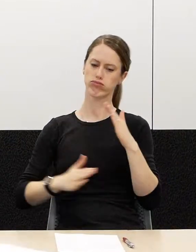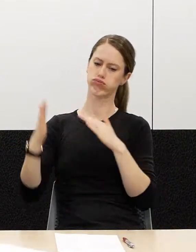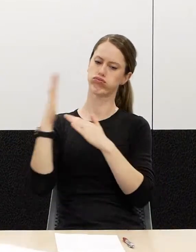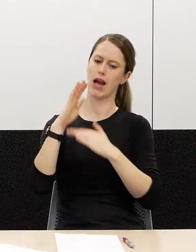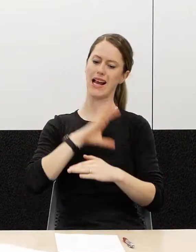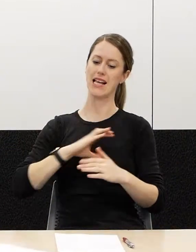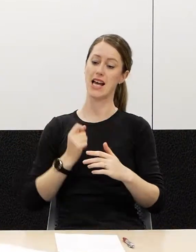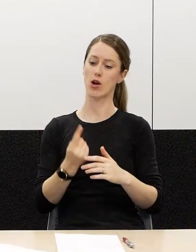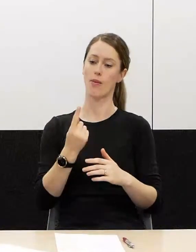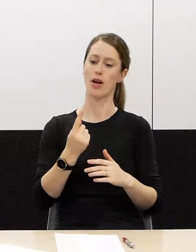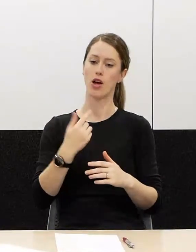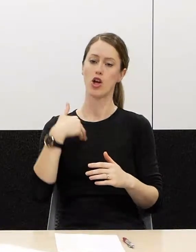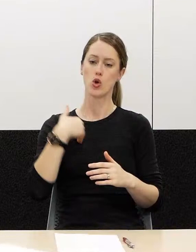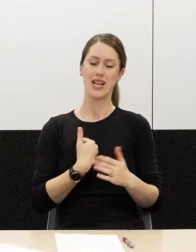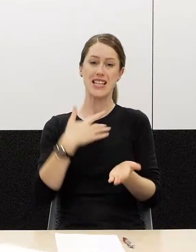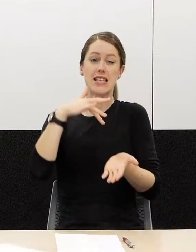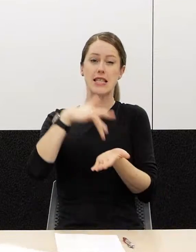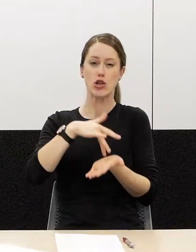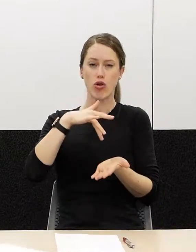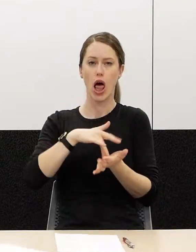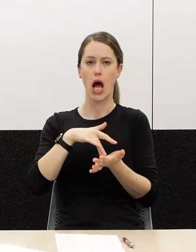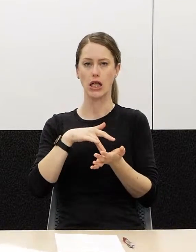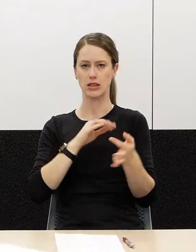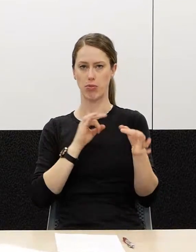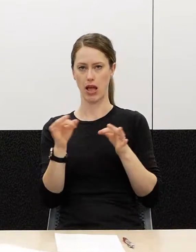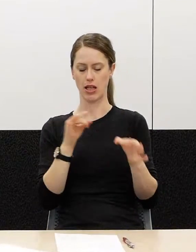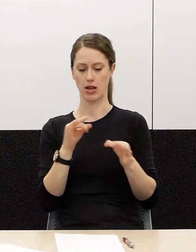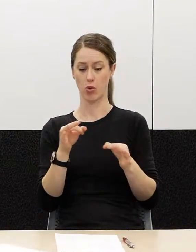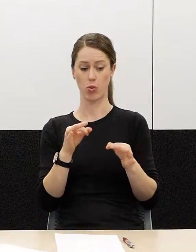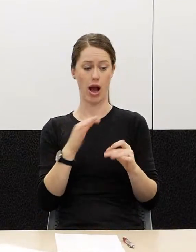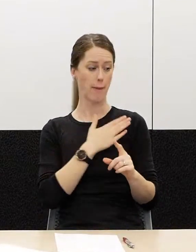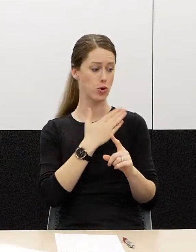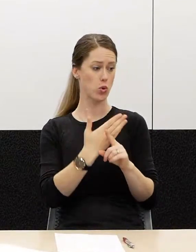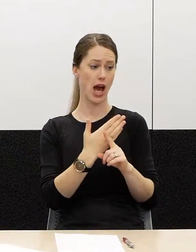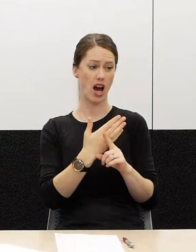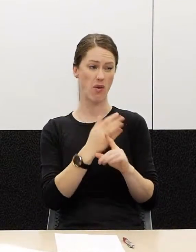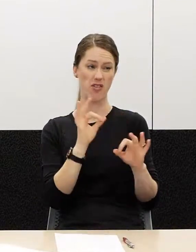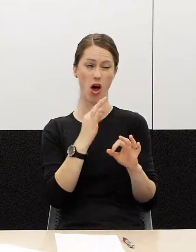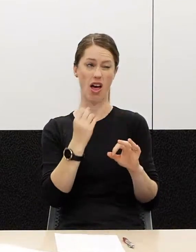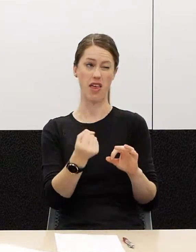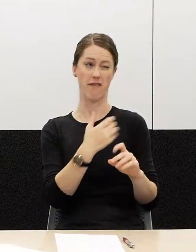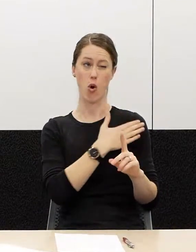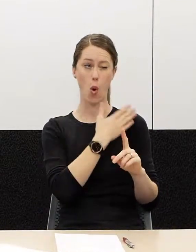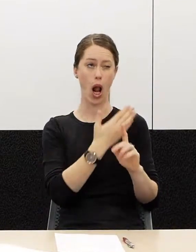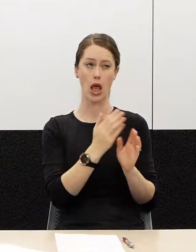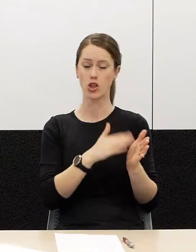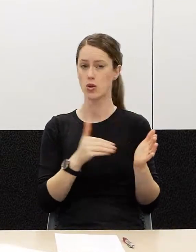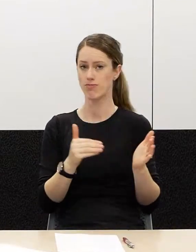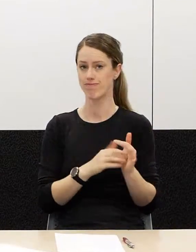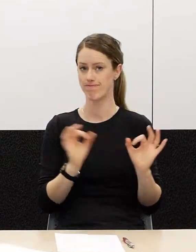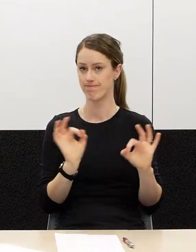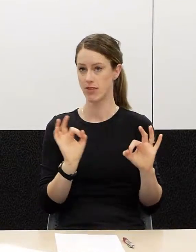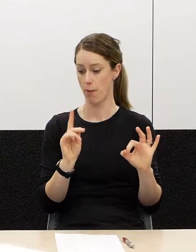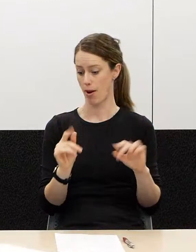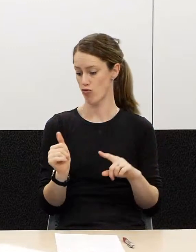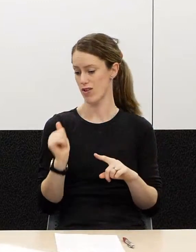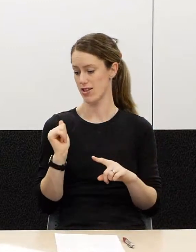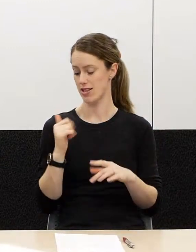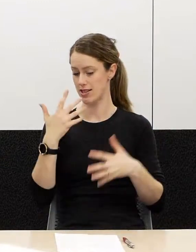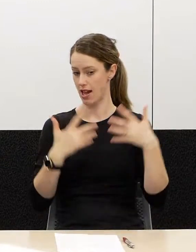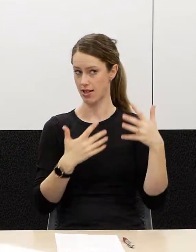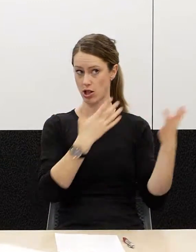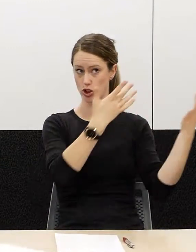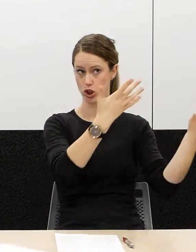you need to have centralized planning. So we haven't had that for a while in New Zealand. And what the most recent